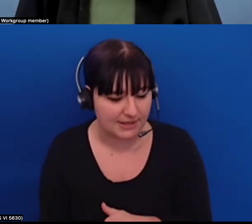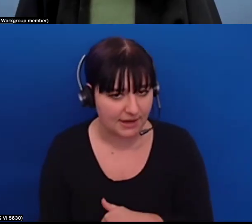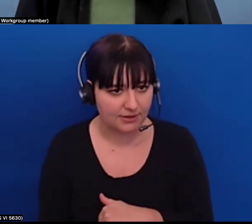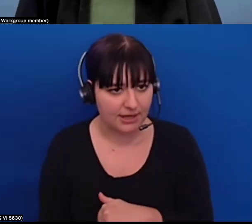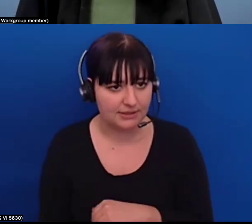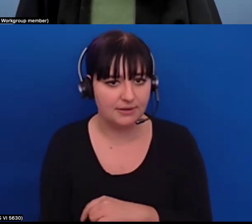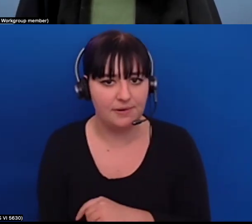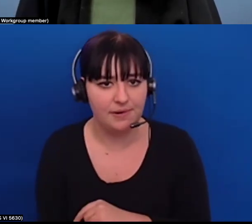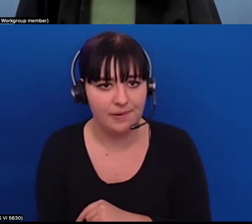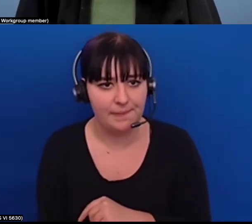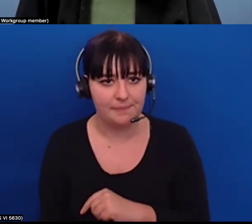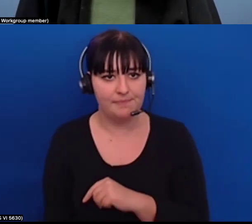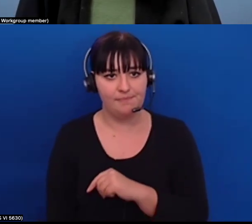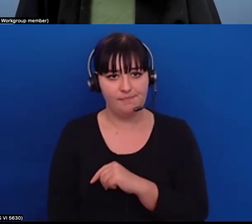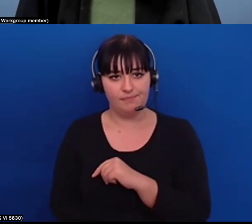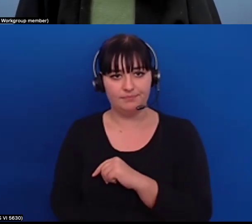legislation. Is that correct?